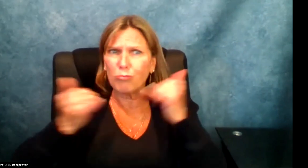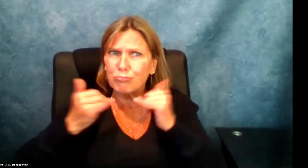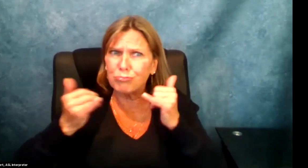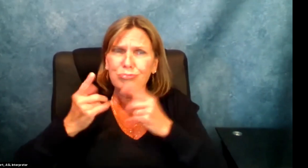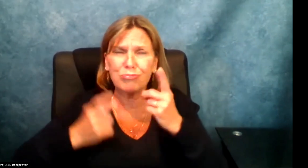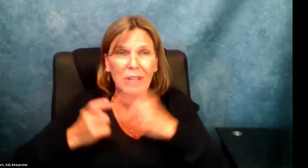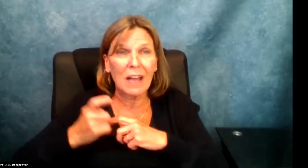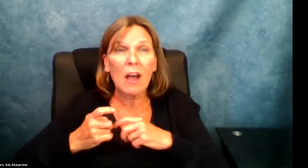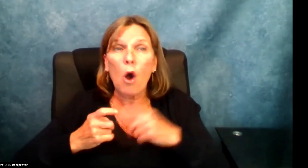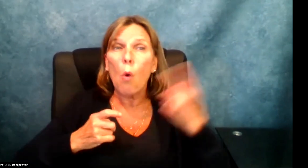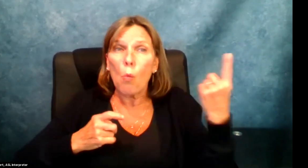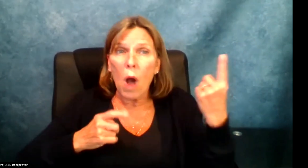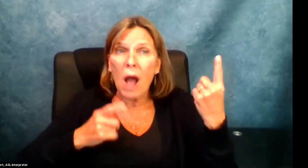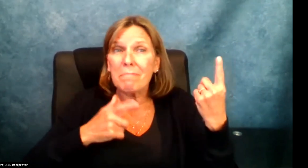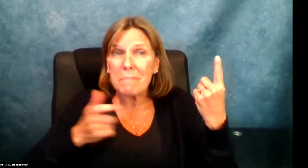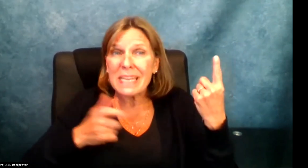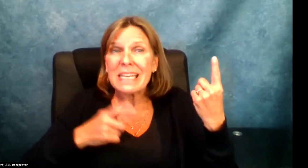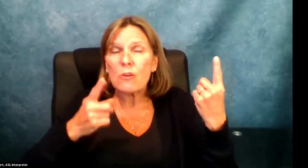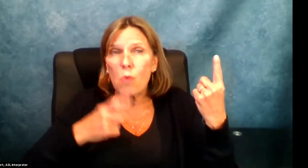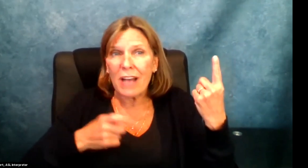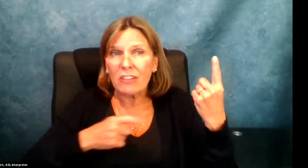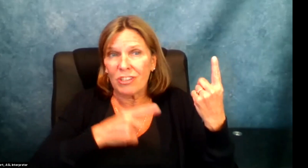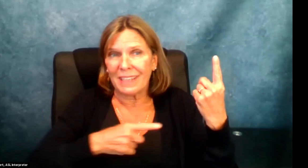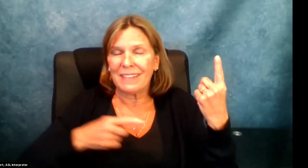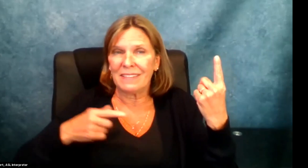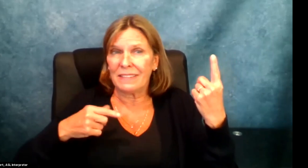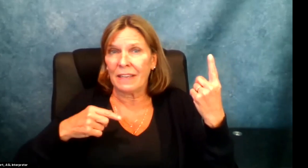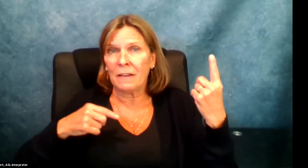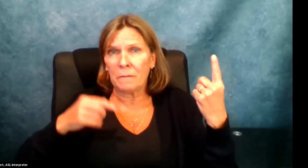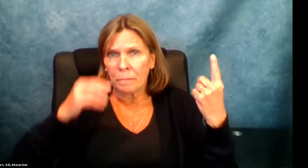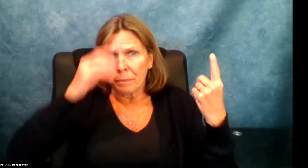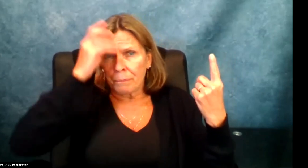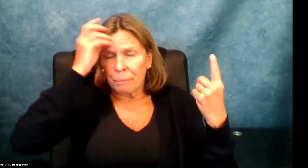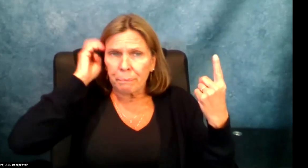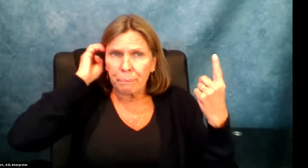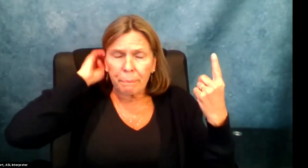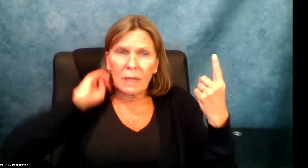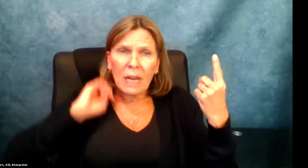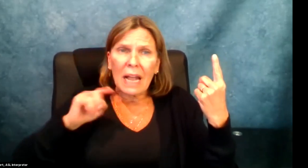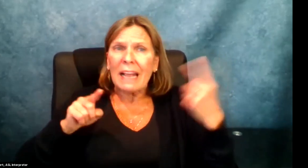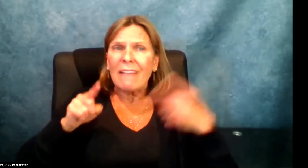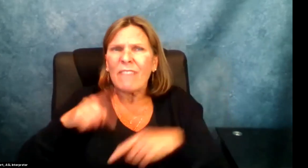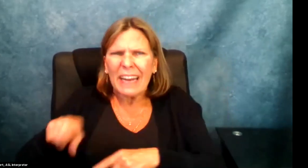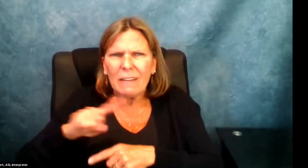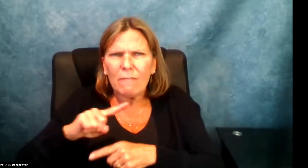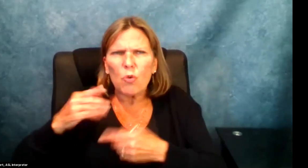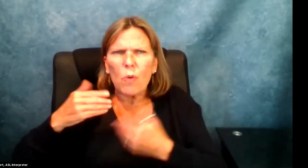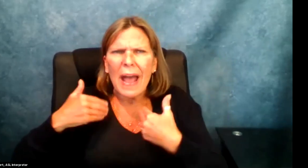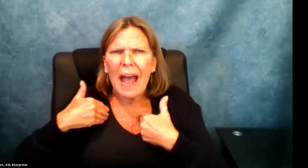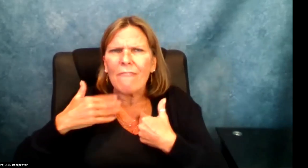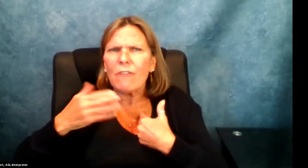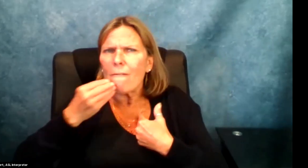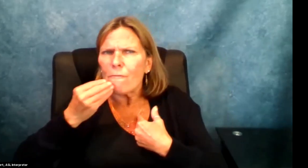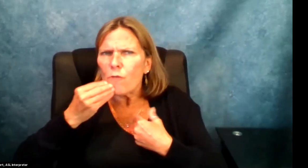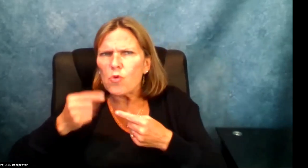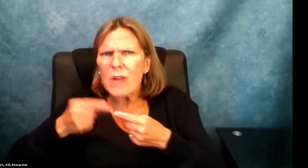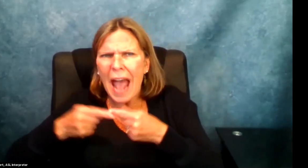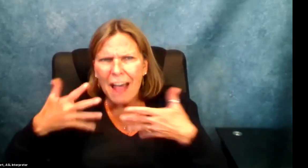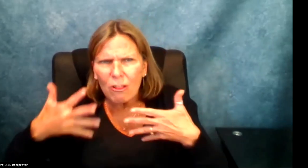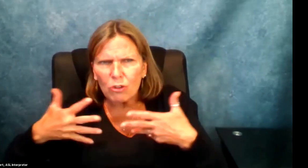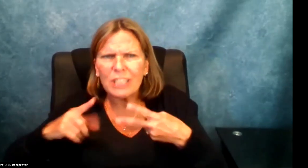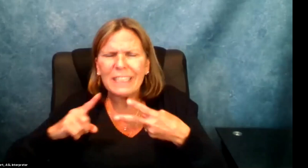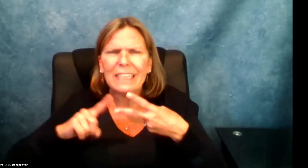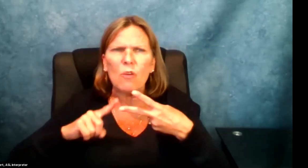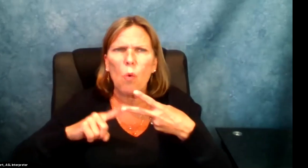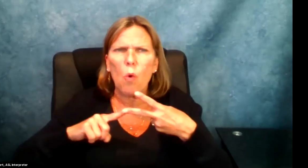to end with was around if you have had any allergic symptoms or if you have a food allergy. That was the biggest question on our